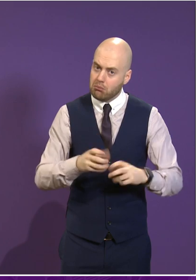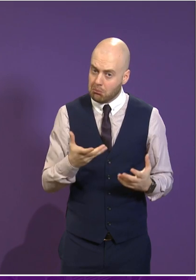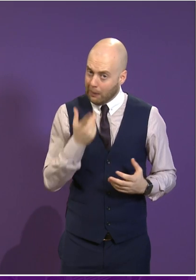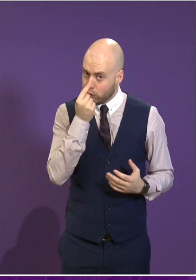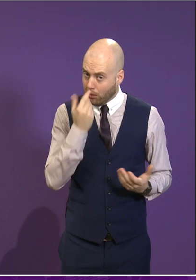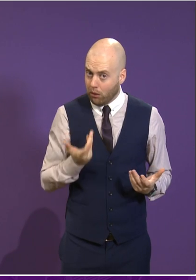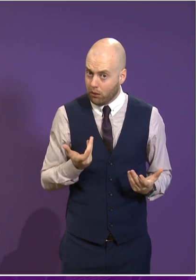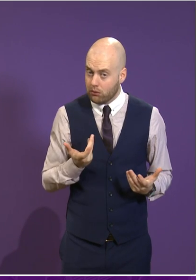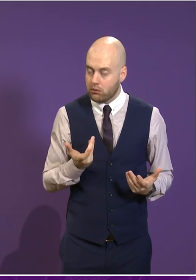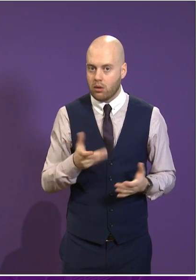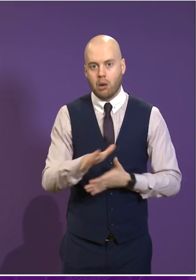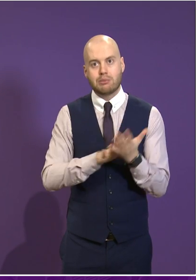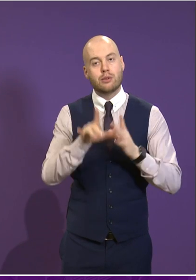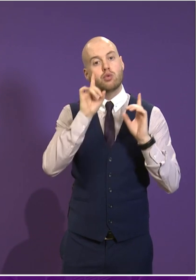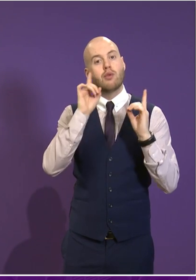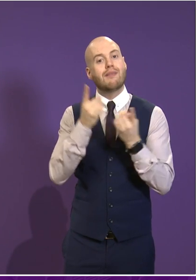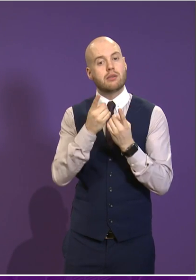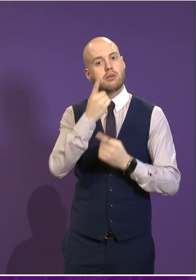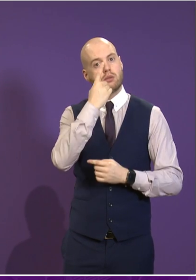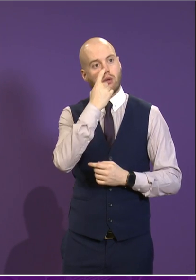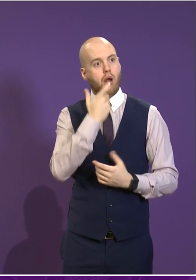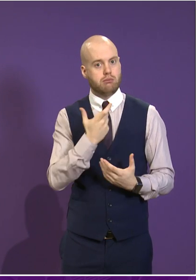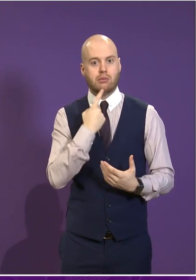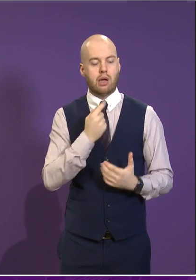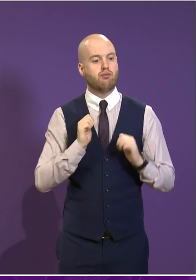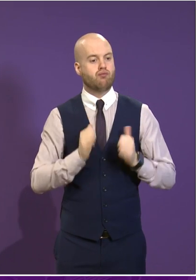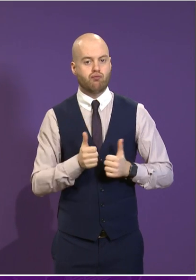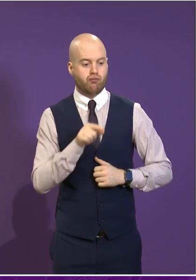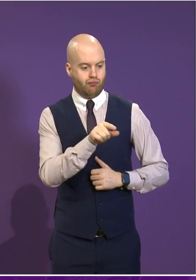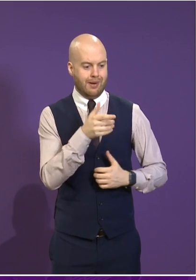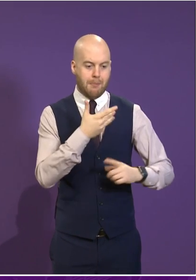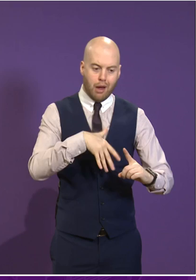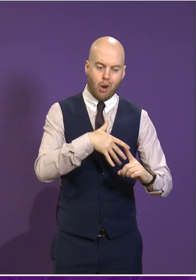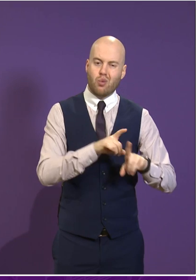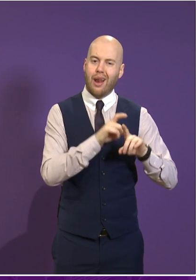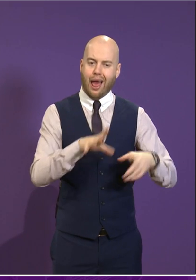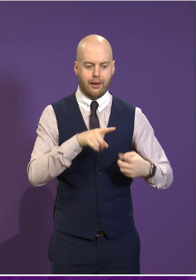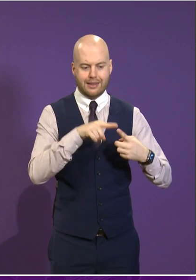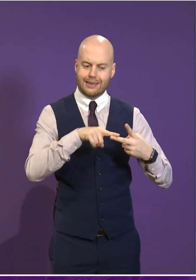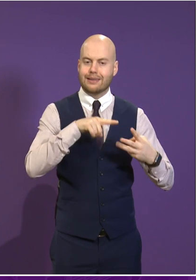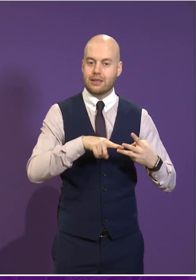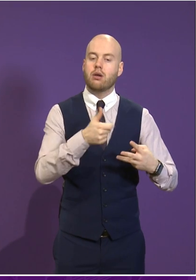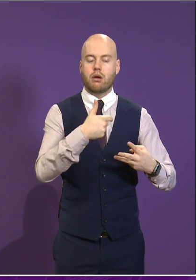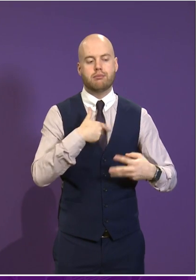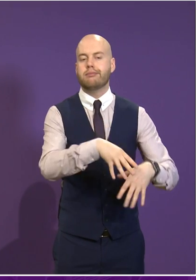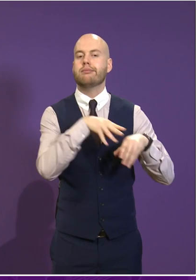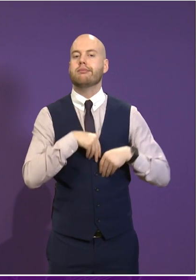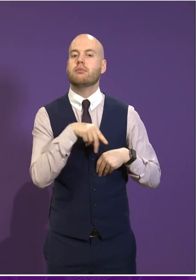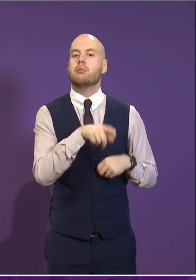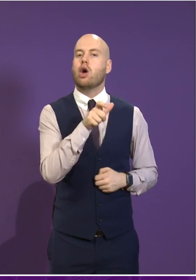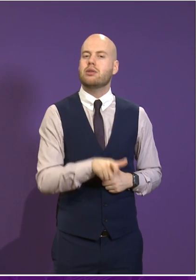that you can then make very robust contextualised admissions decisions which can take on board that kind